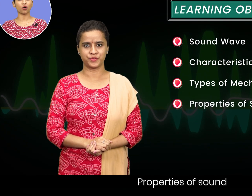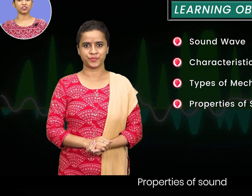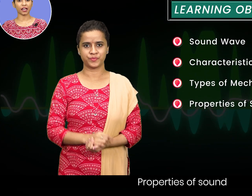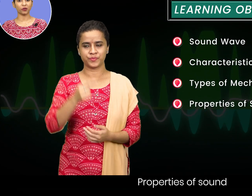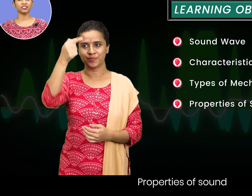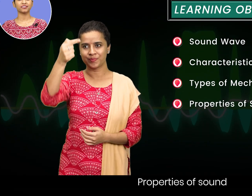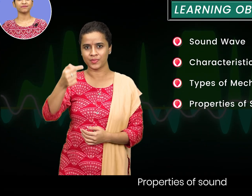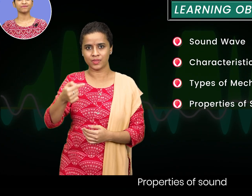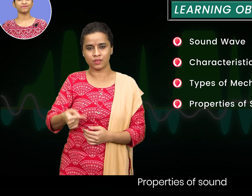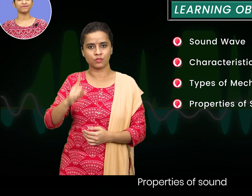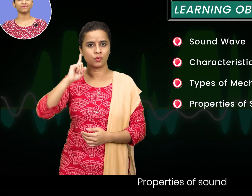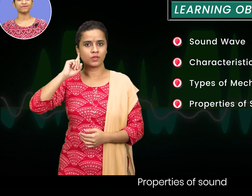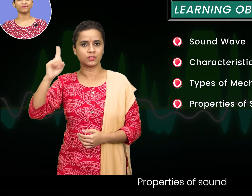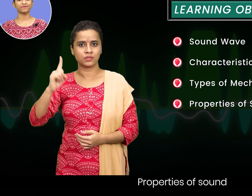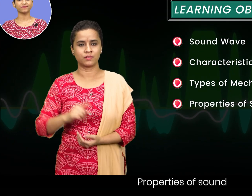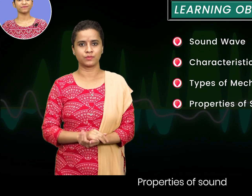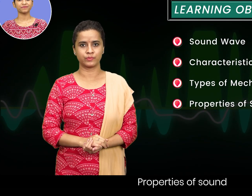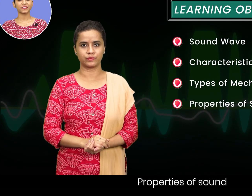properties of sound,